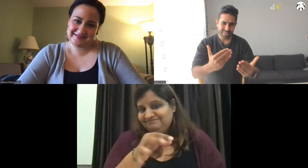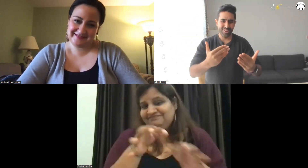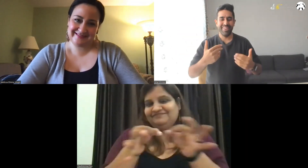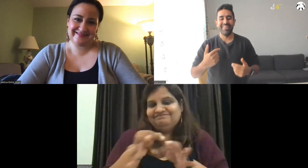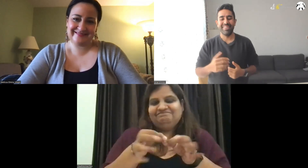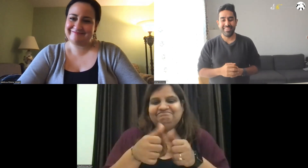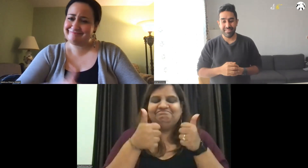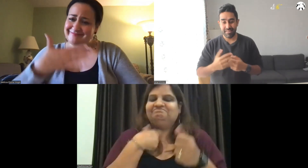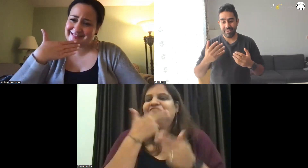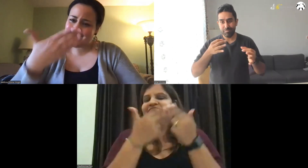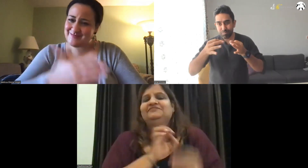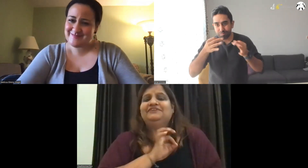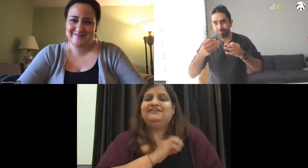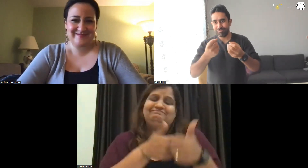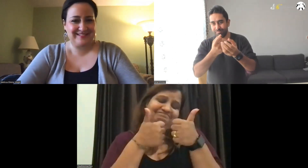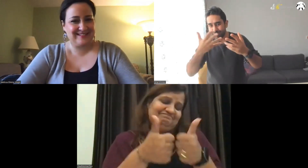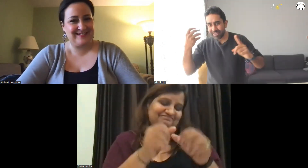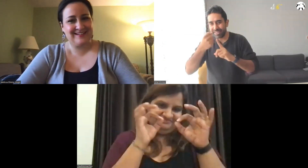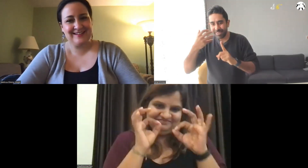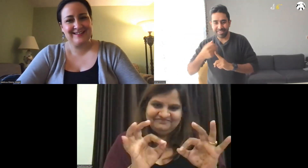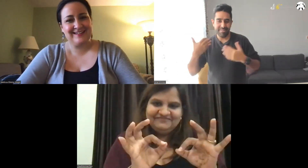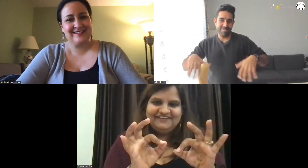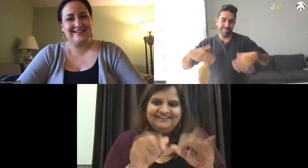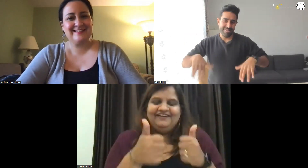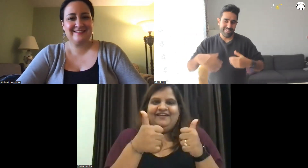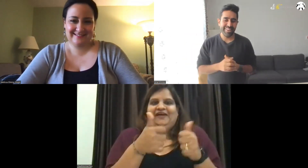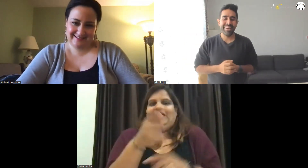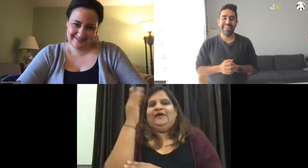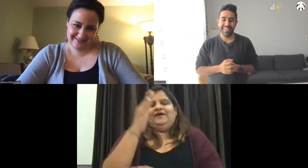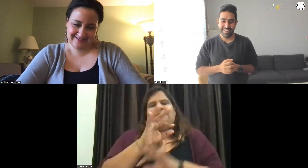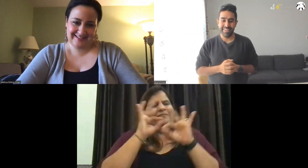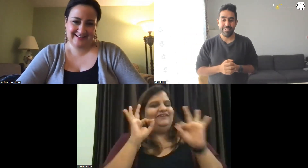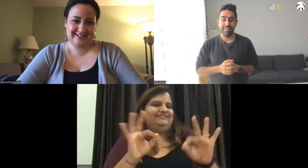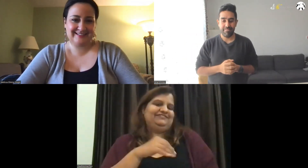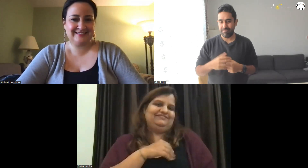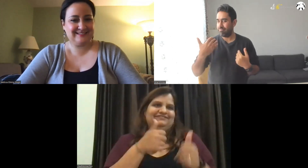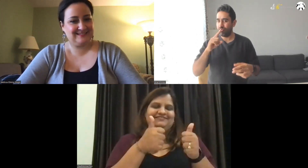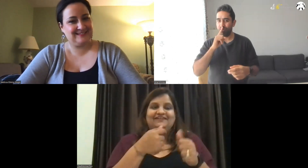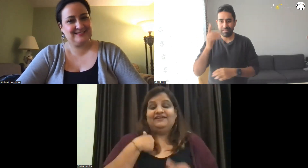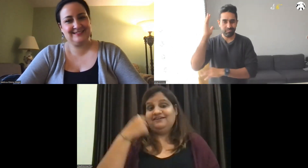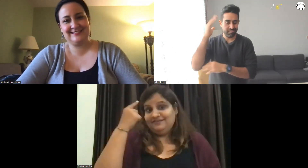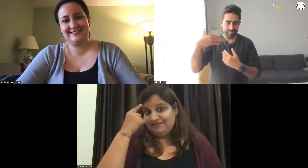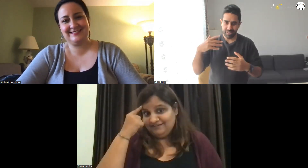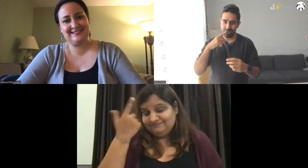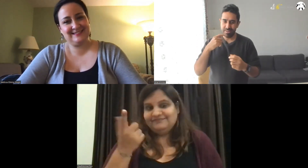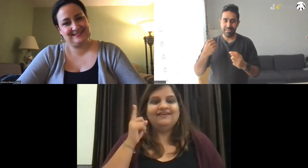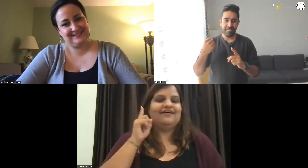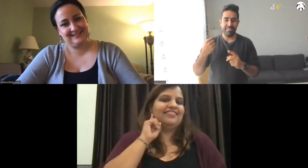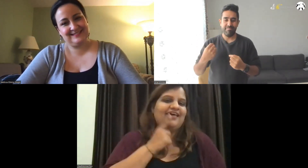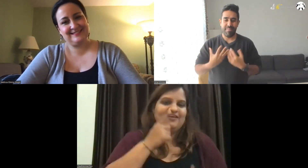answer round. And now I really, I loved your session. It was perfect. And